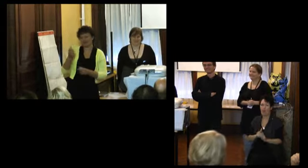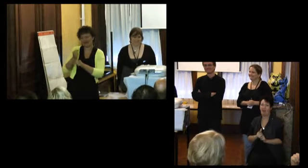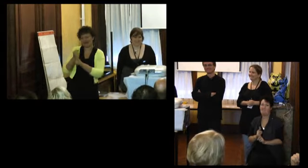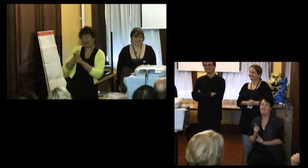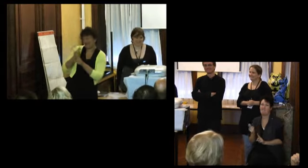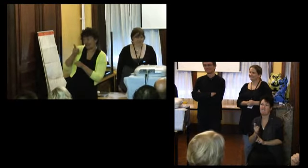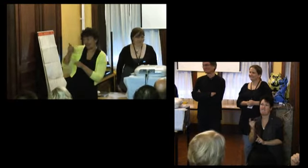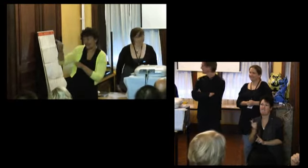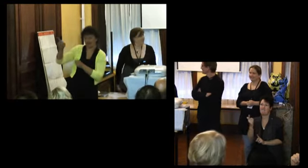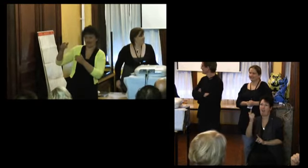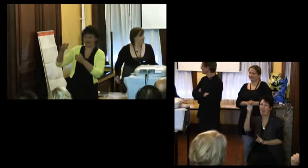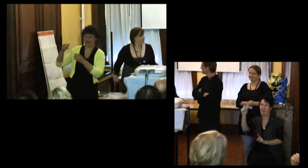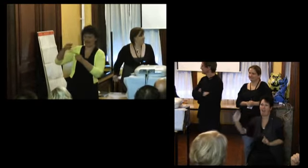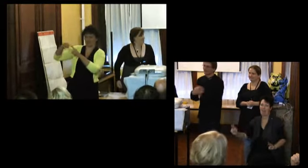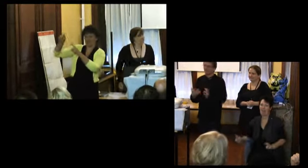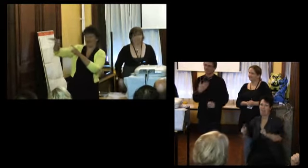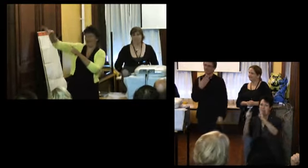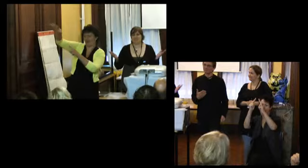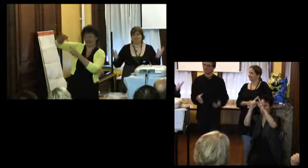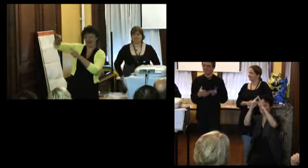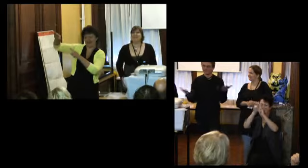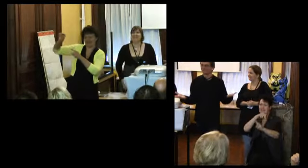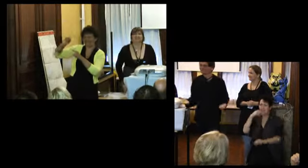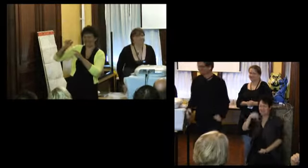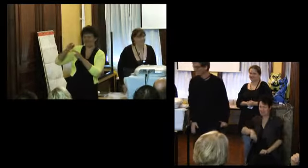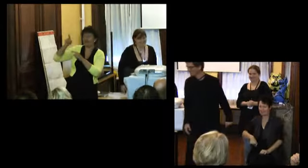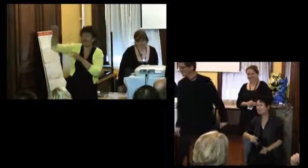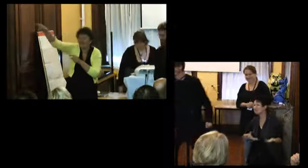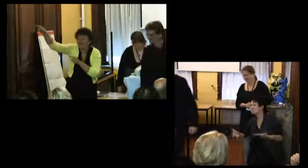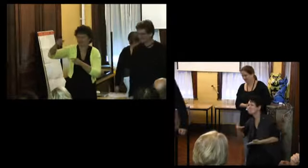not so. Voilà. So that's it. Merci.